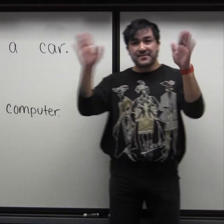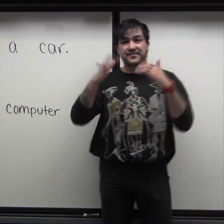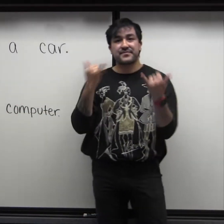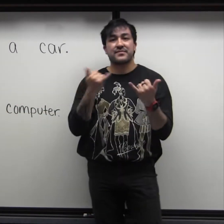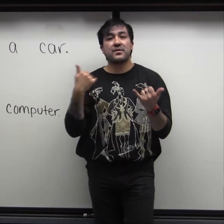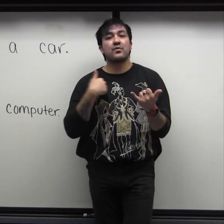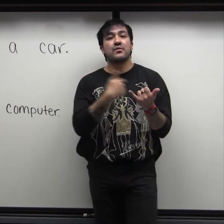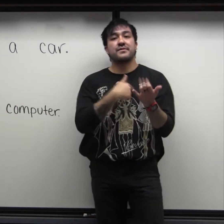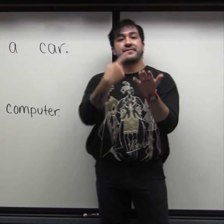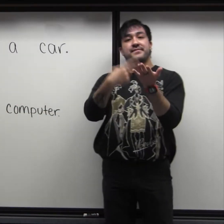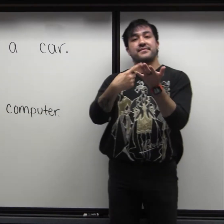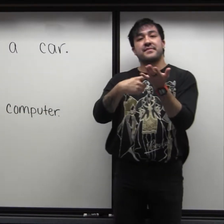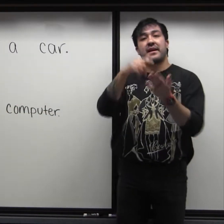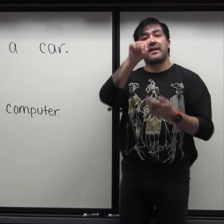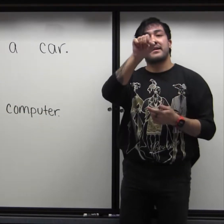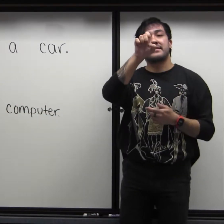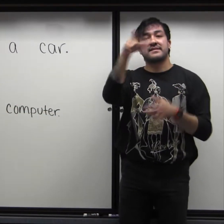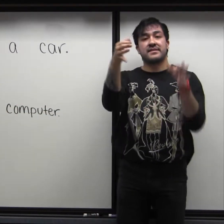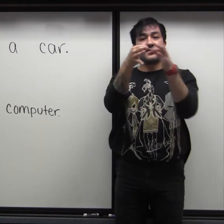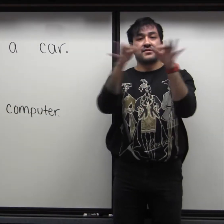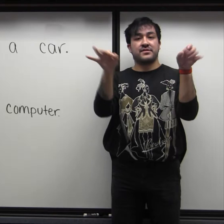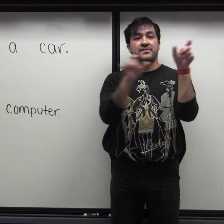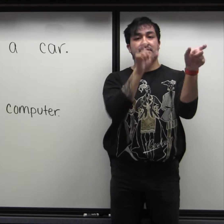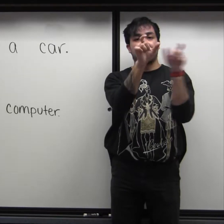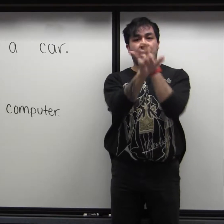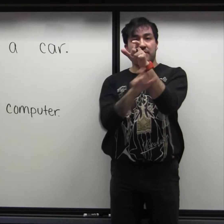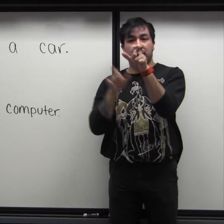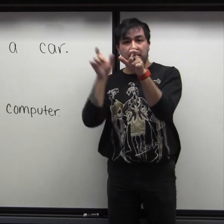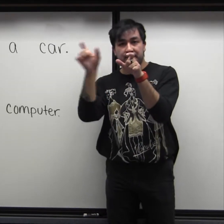Hello. So today we are going to go ahead and discuss ASL sentence structure.